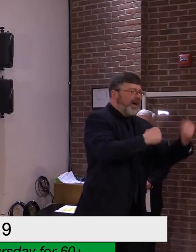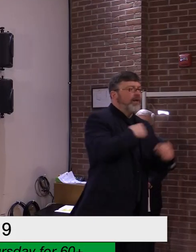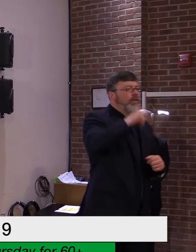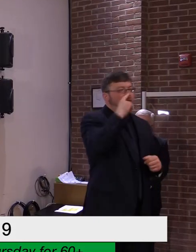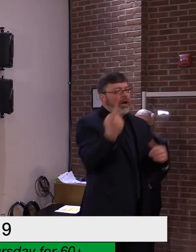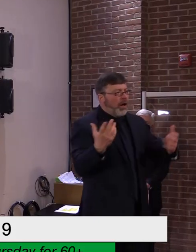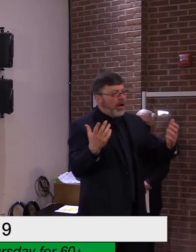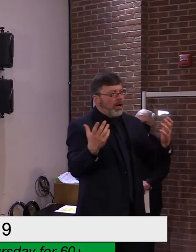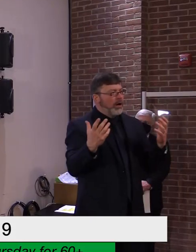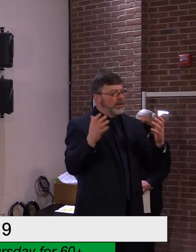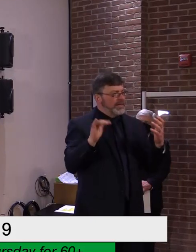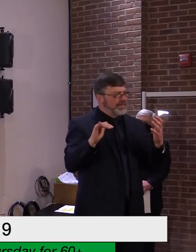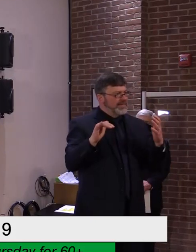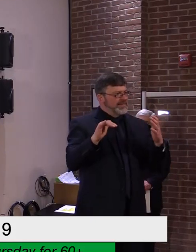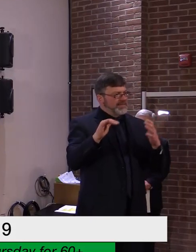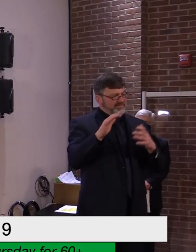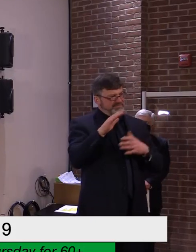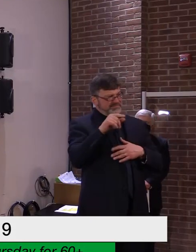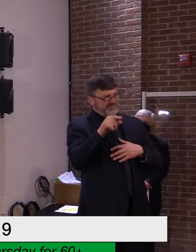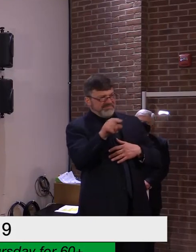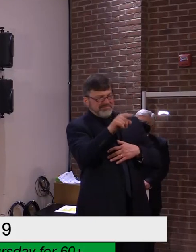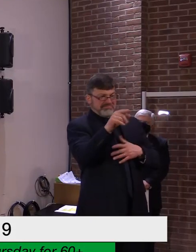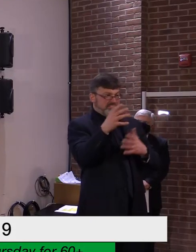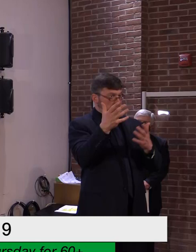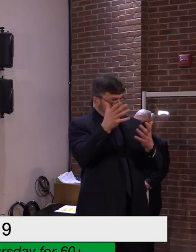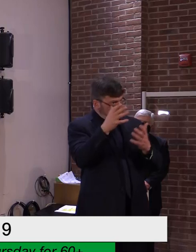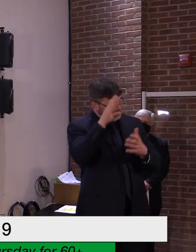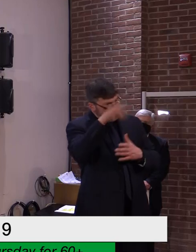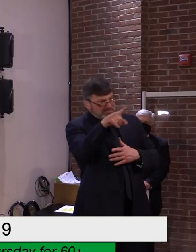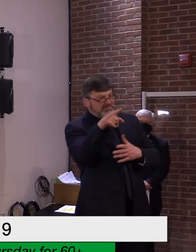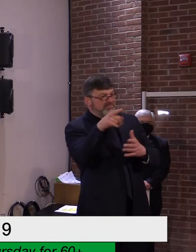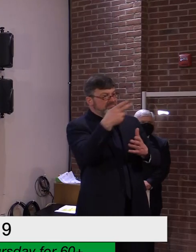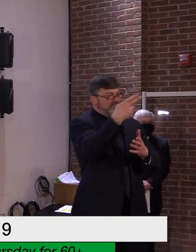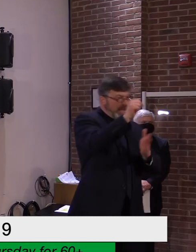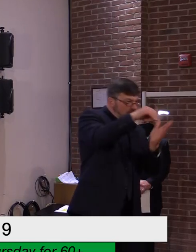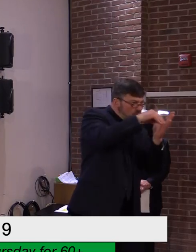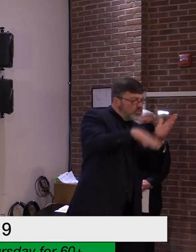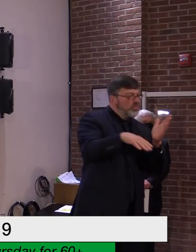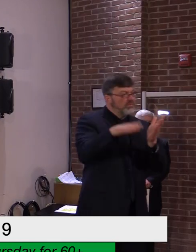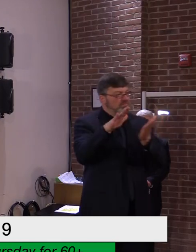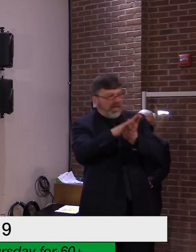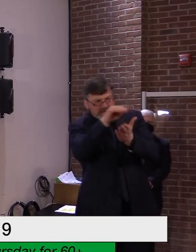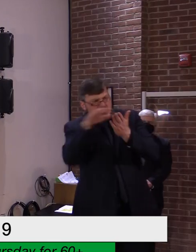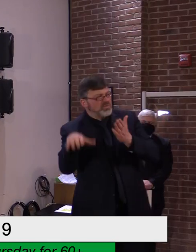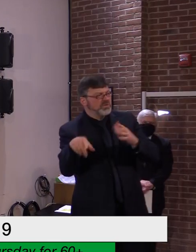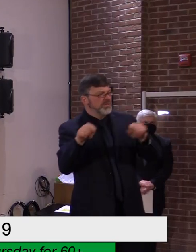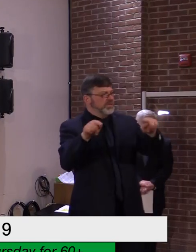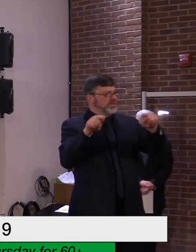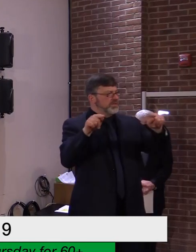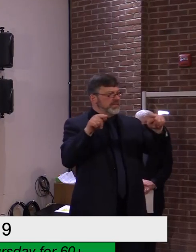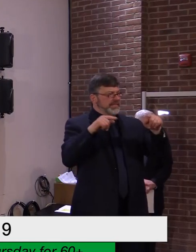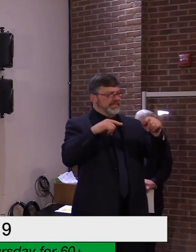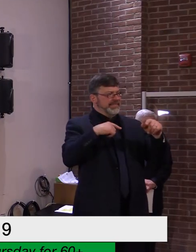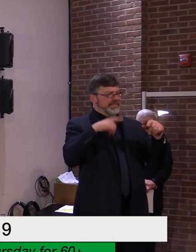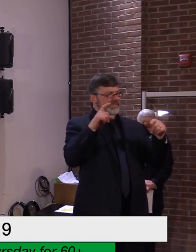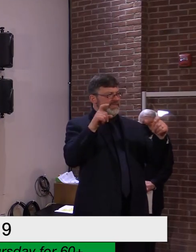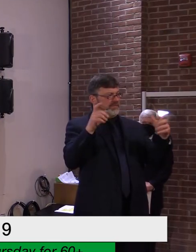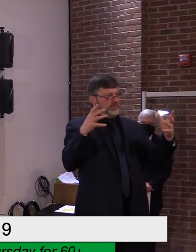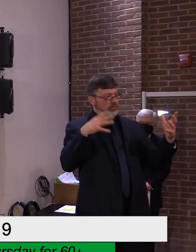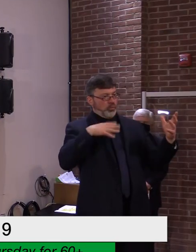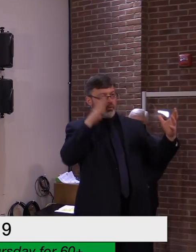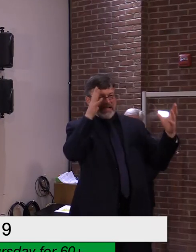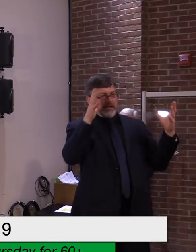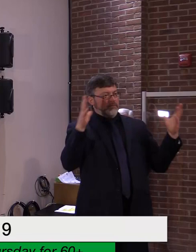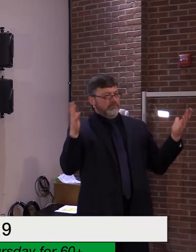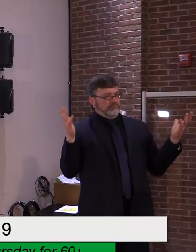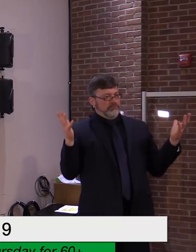students, there's certainly opportunities to perhaps at that stage of the campaign bring vaccine to them, because the